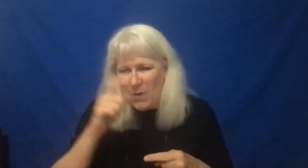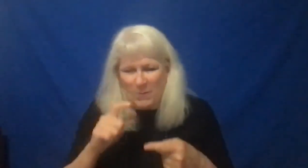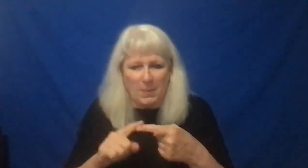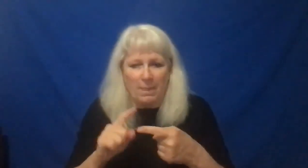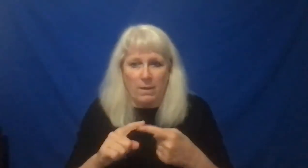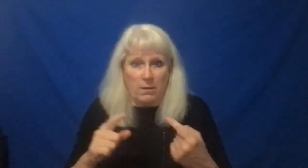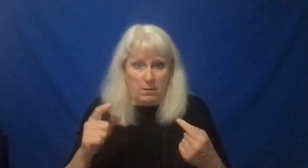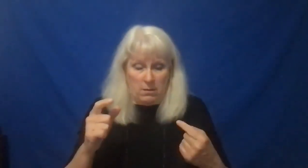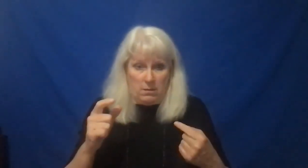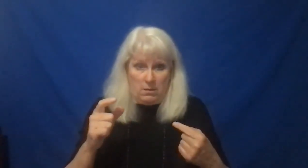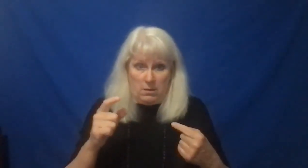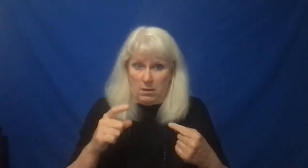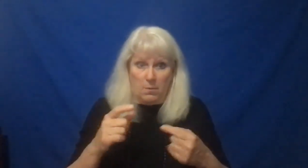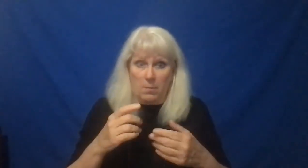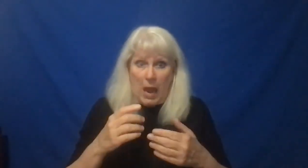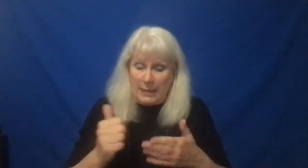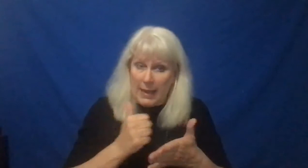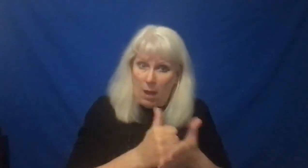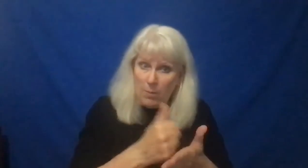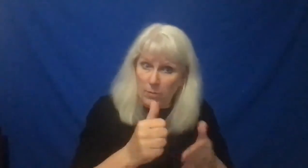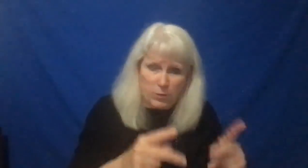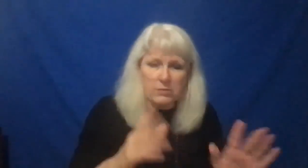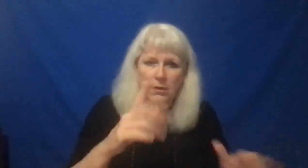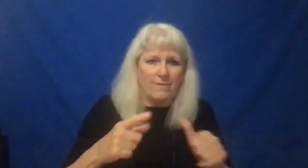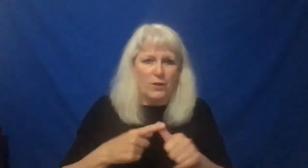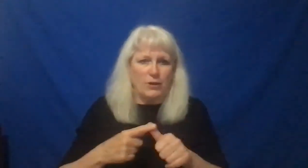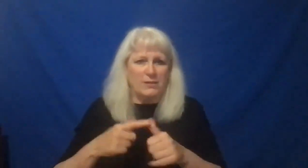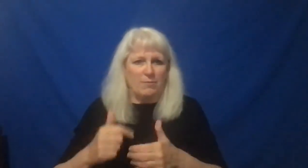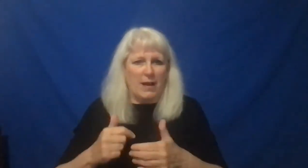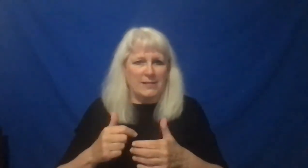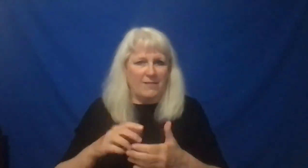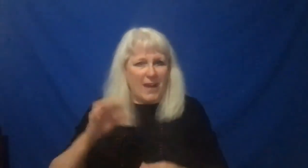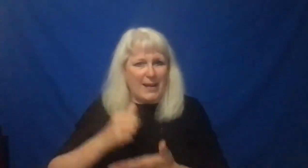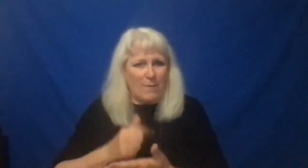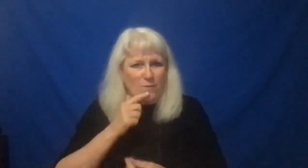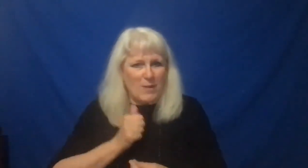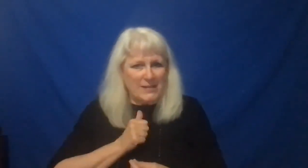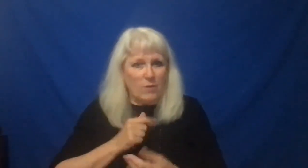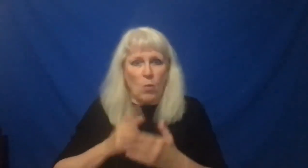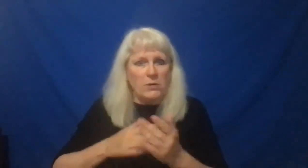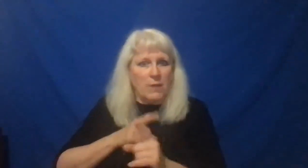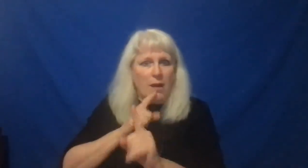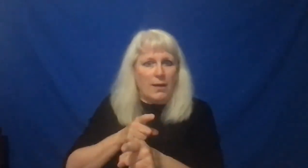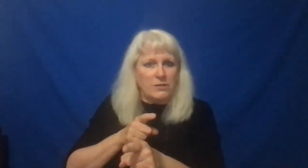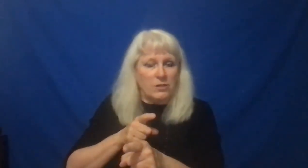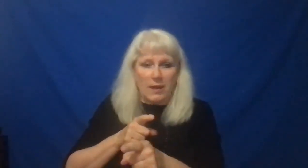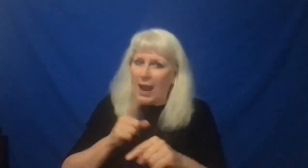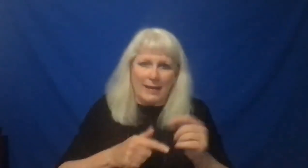else, we must find the beginnings of the answer for ourselves. before we can help anyone else, before we can be